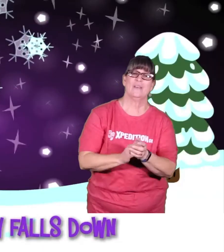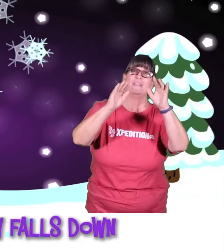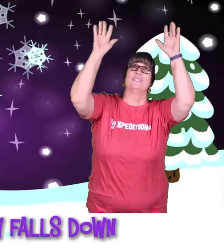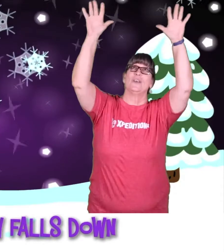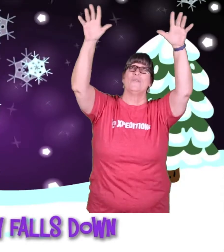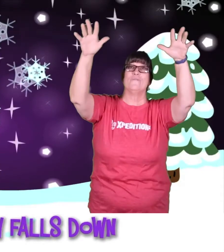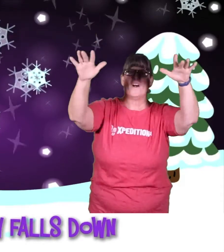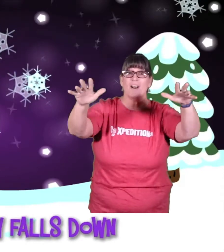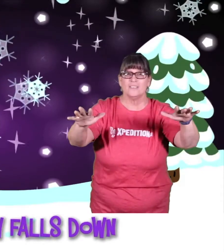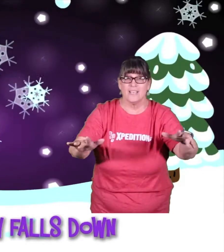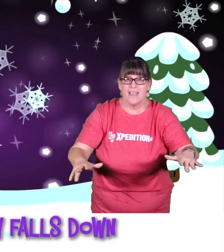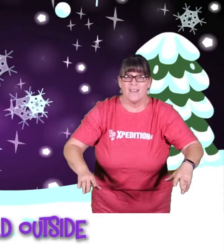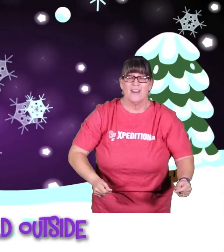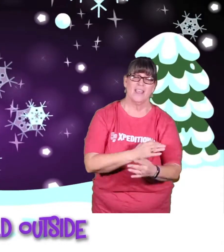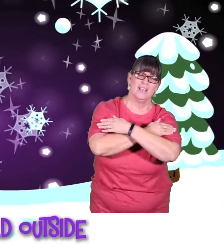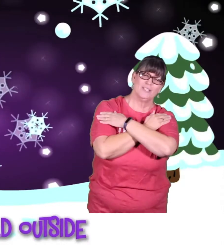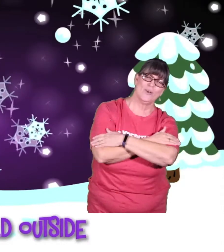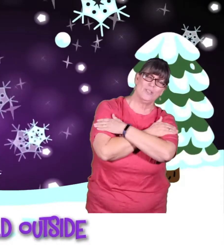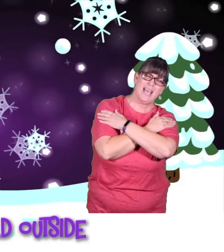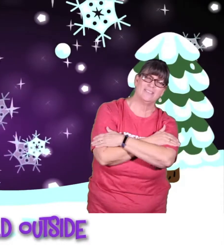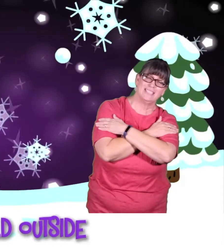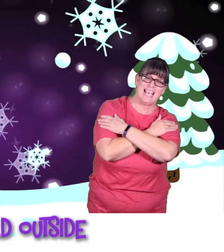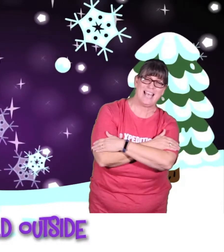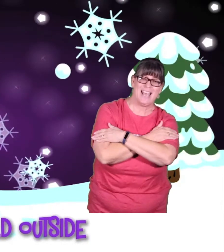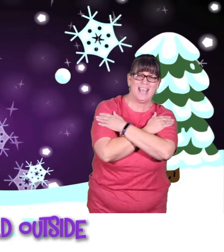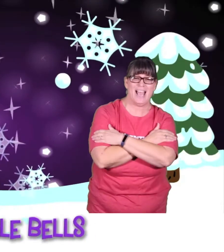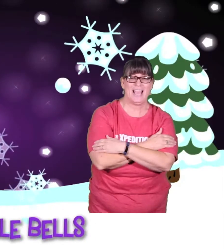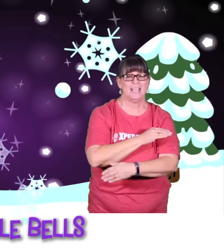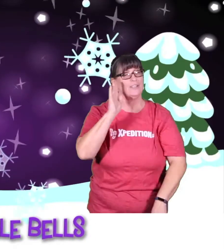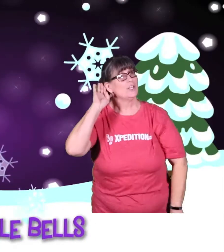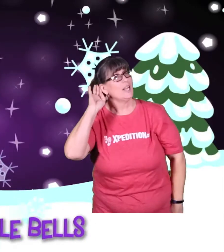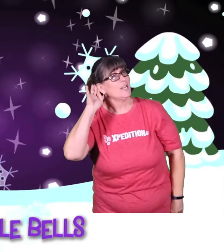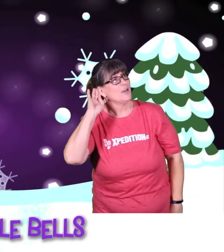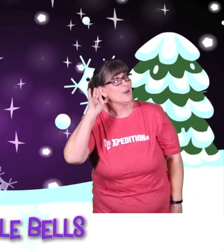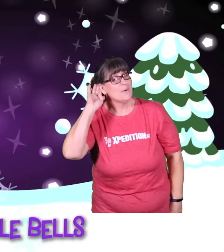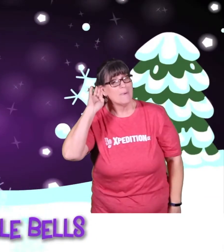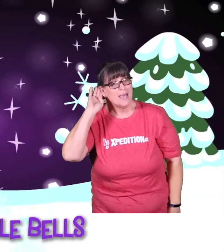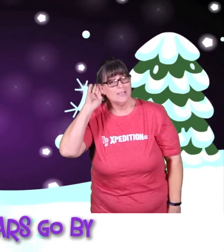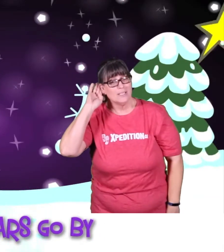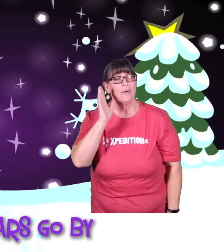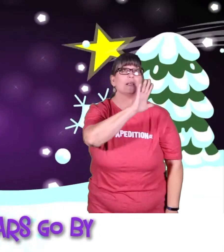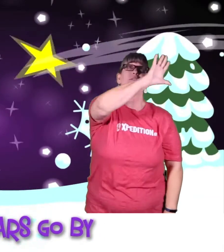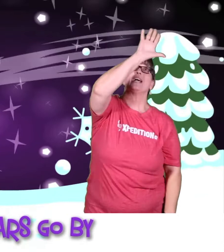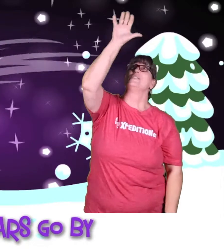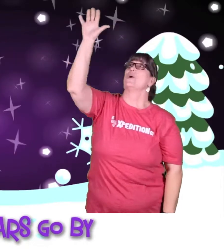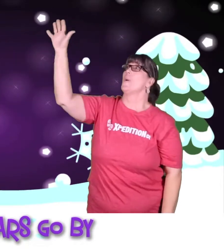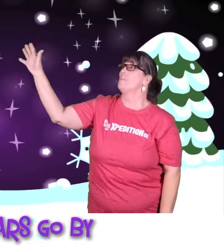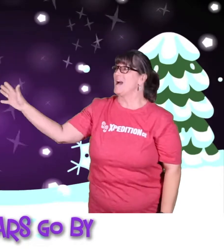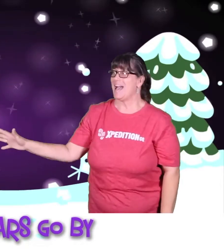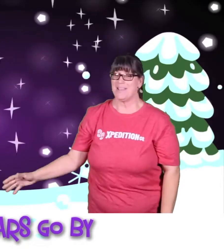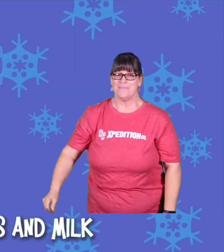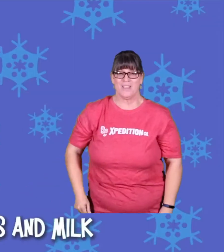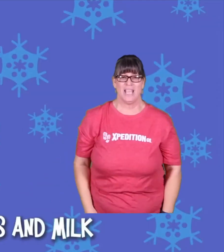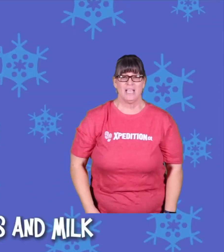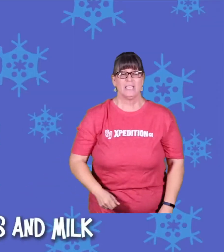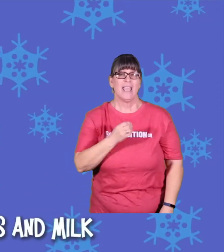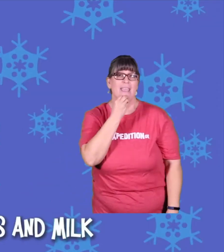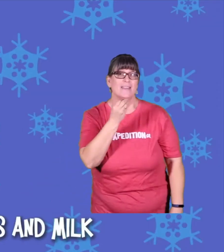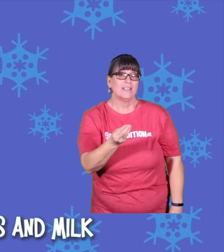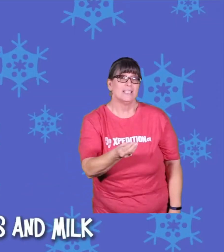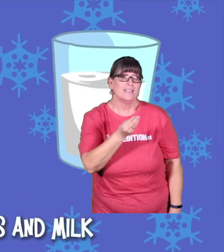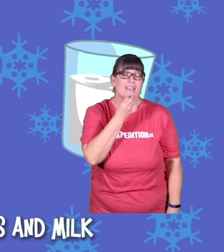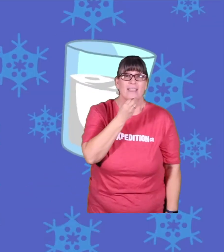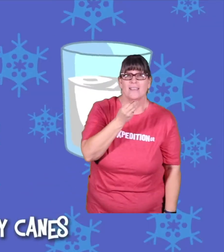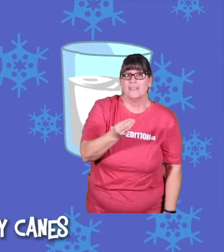When the snow falls down and it's cold outside I hit jingle bells when the stars go by I